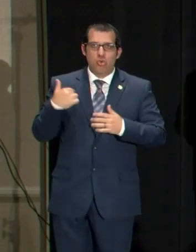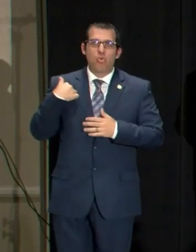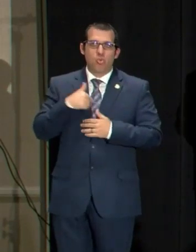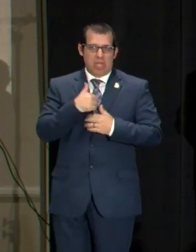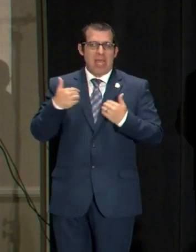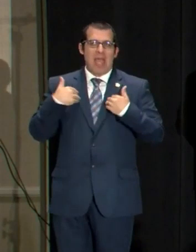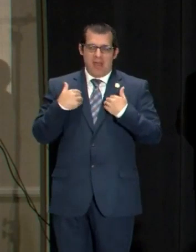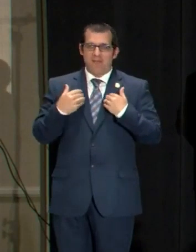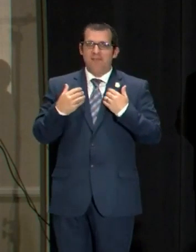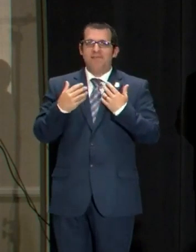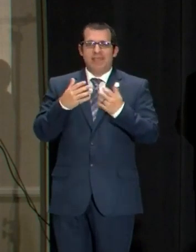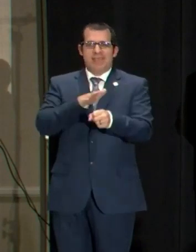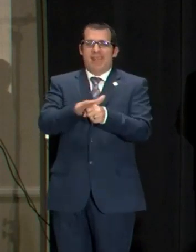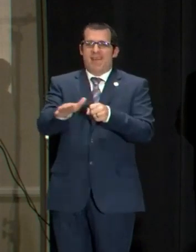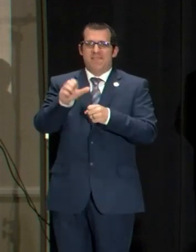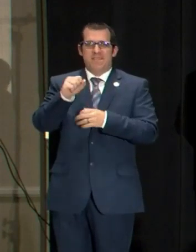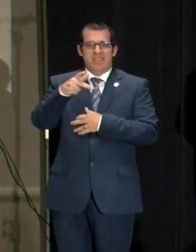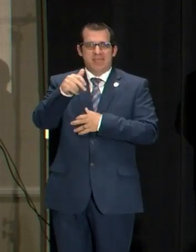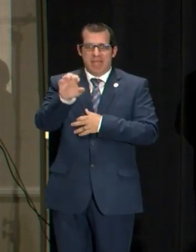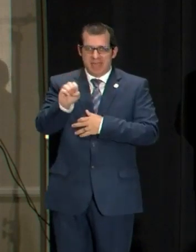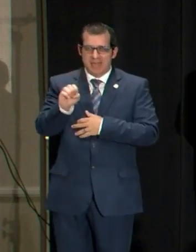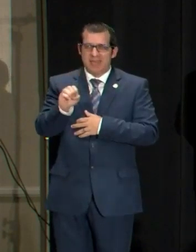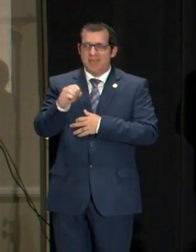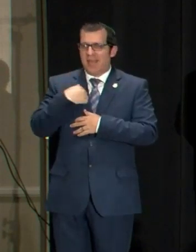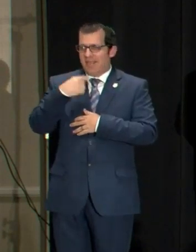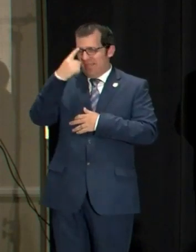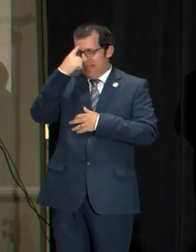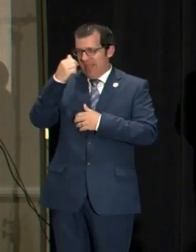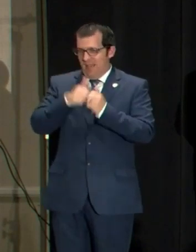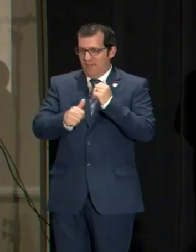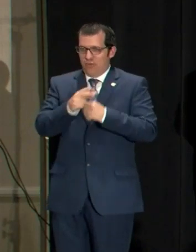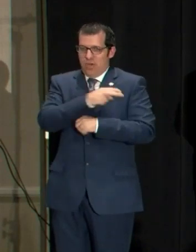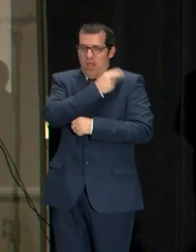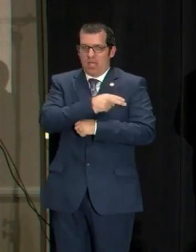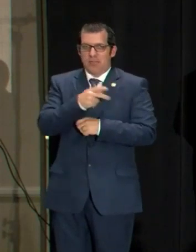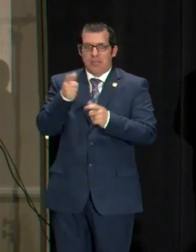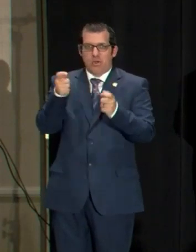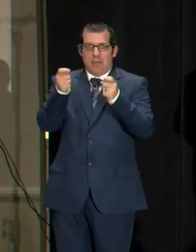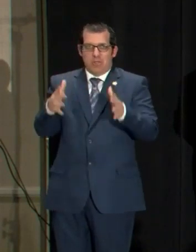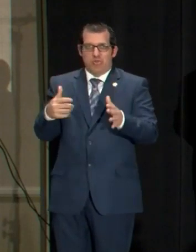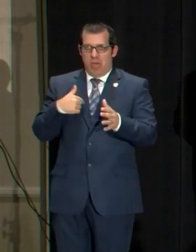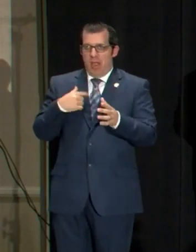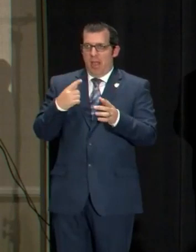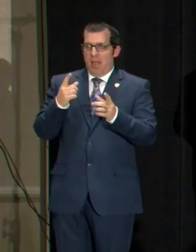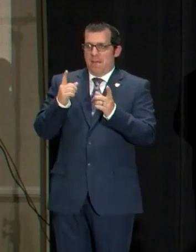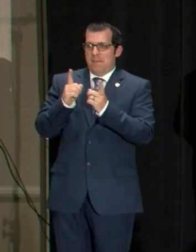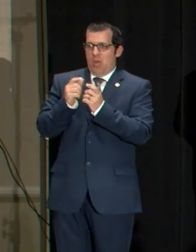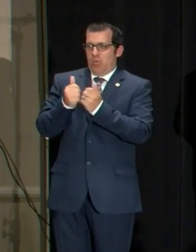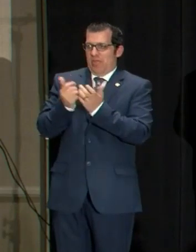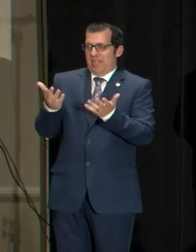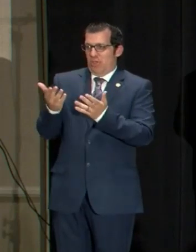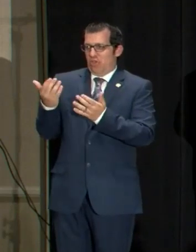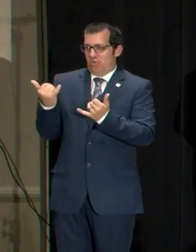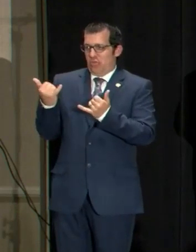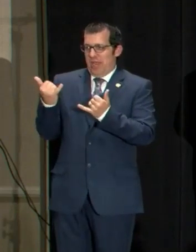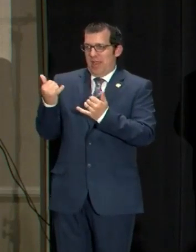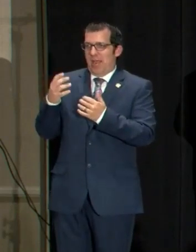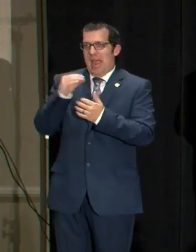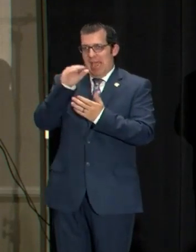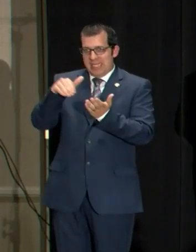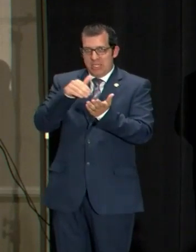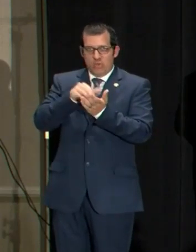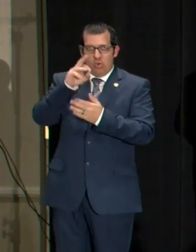adequate hospital spaces. I think every hospital administrator that I met with earlier here in Northeast Arkansas, but also in